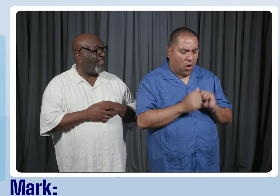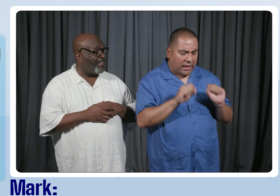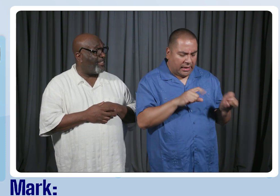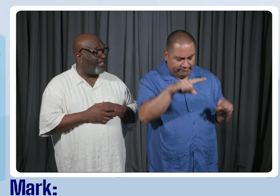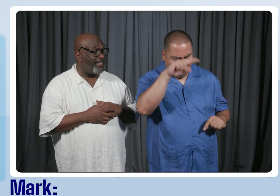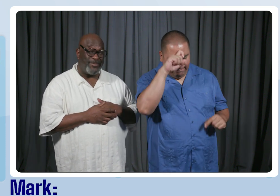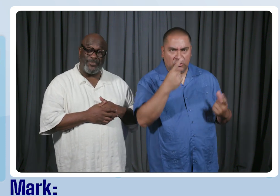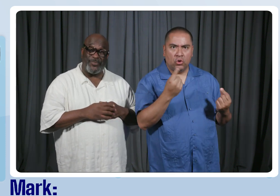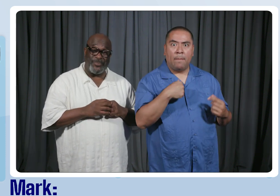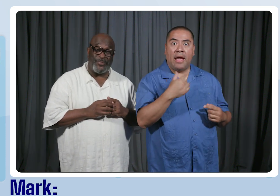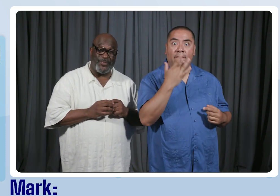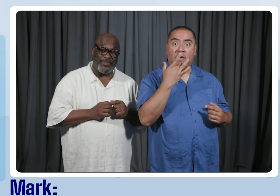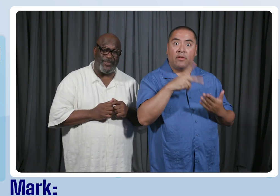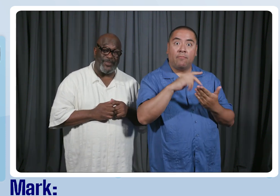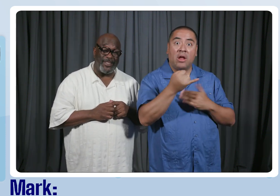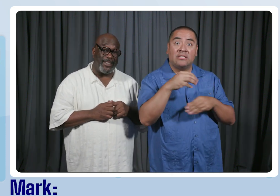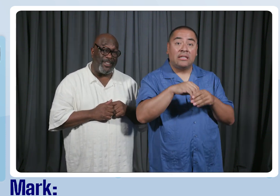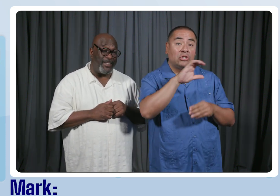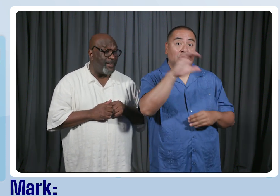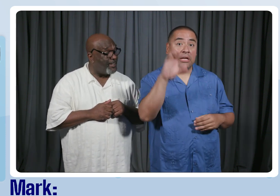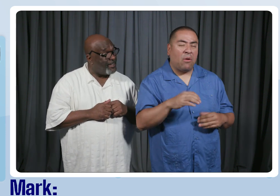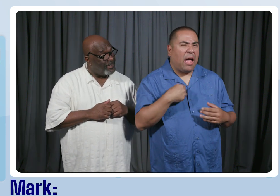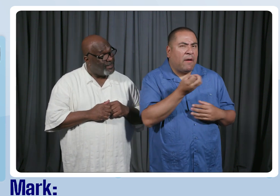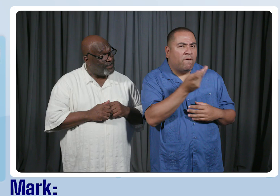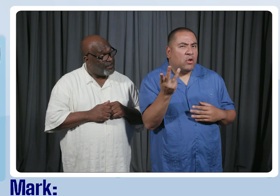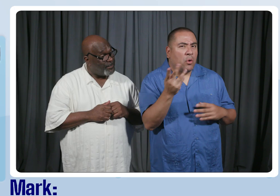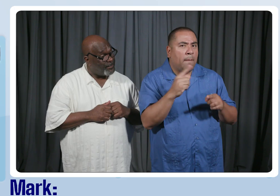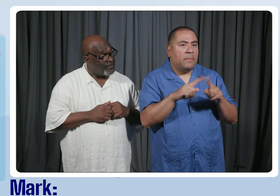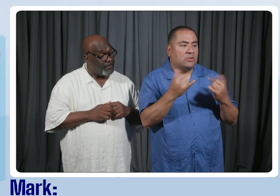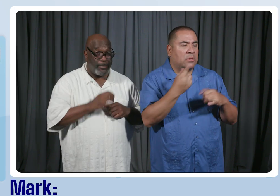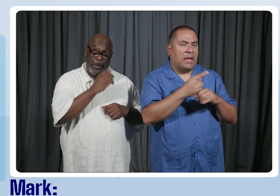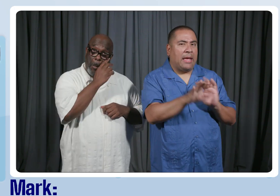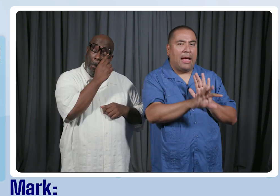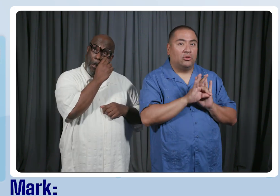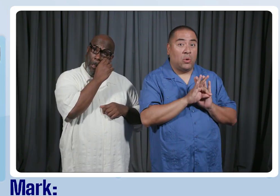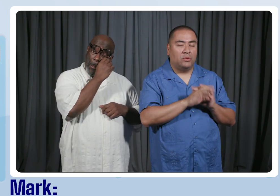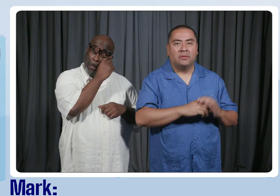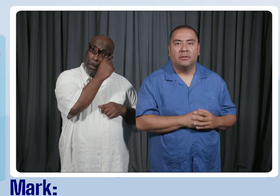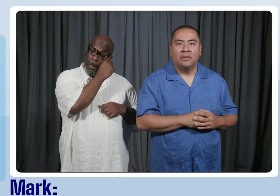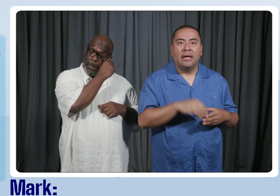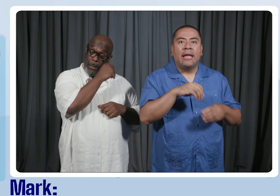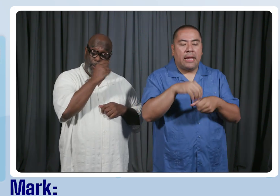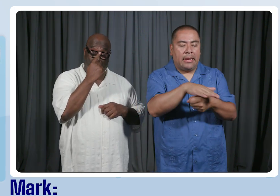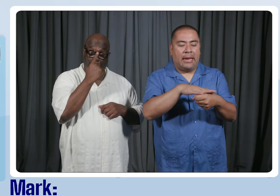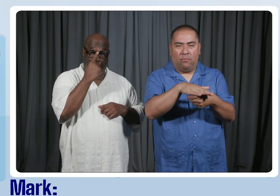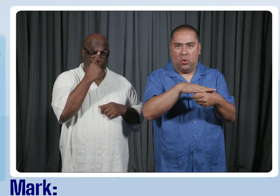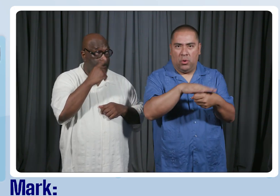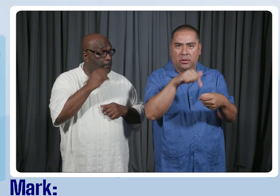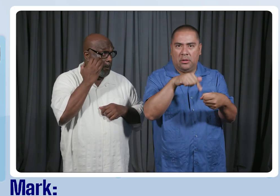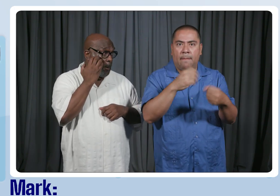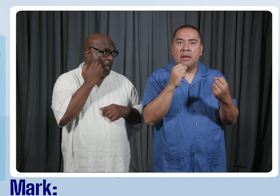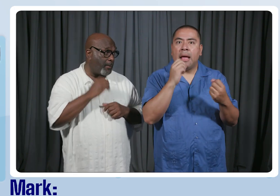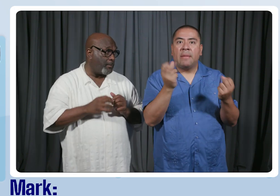And one of my favorite projects in Chicago, and I actually have a few, but the one I want to talk about today is in a neighborhood. And not